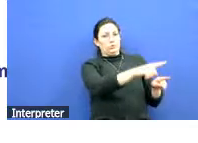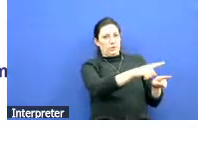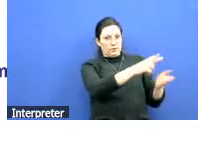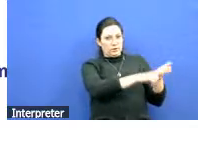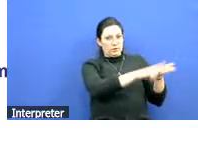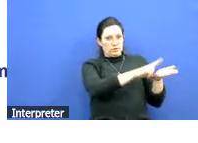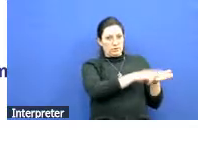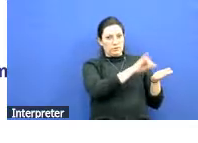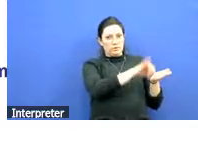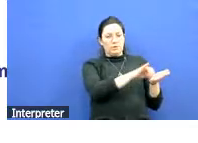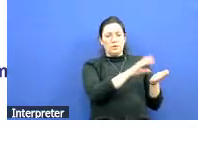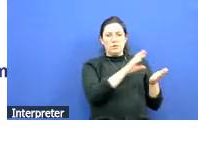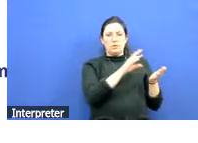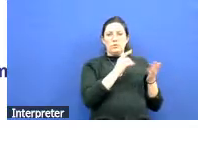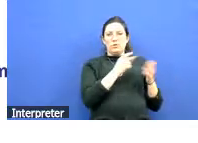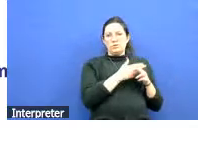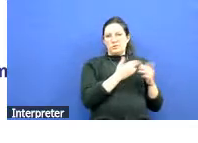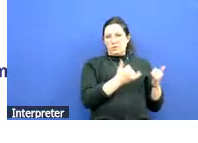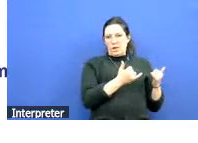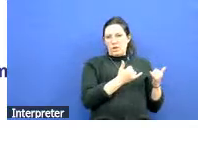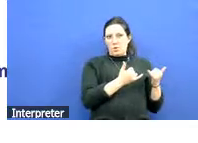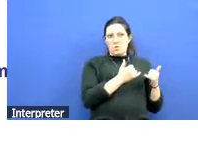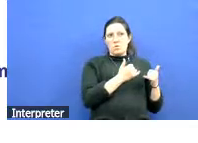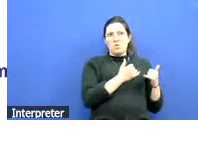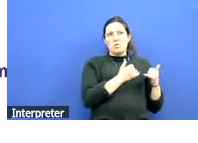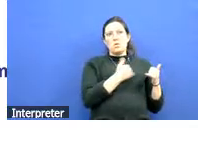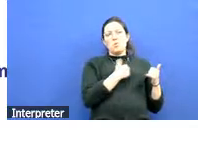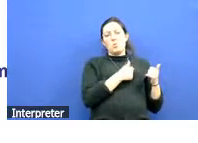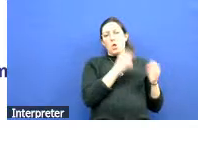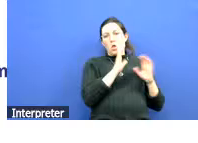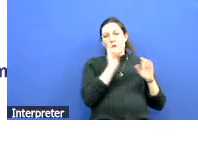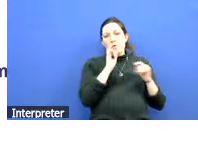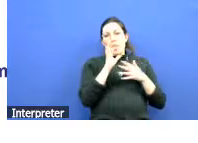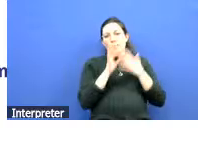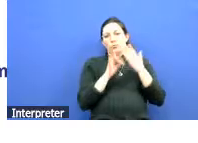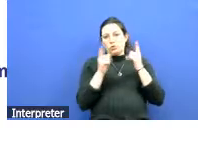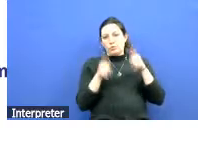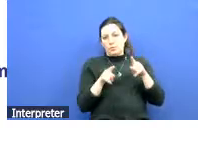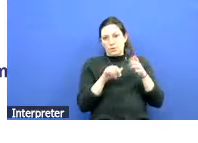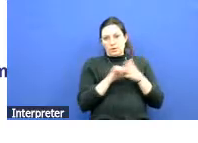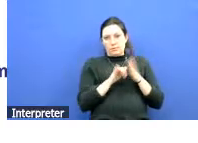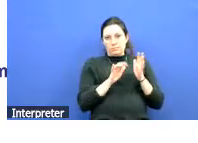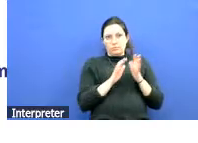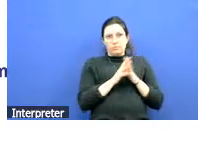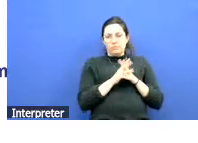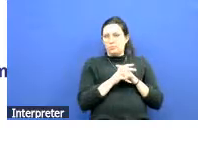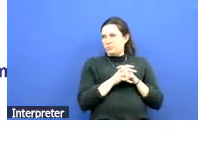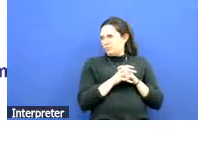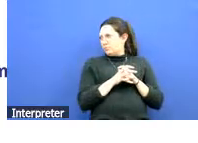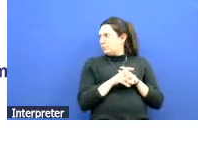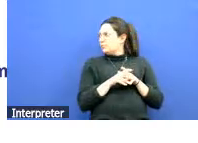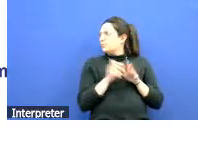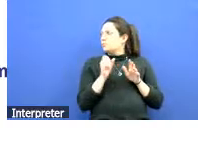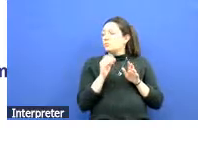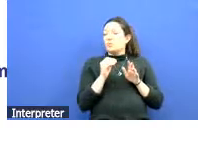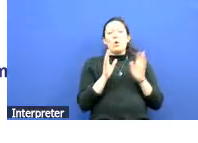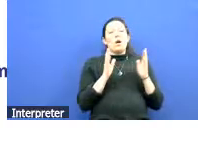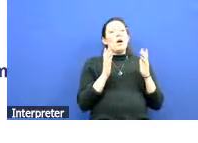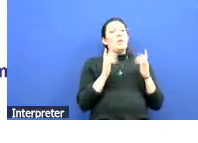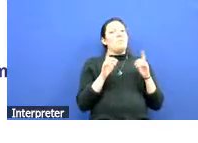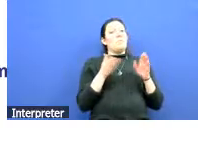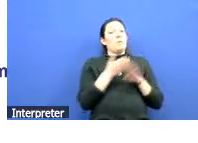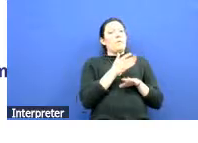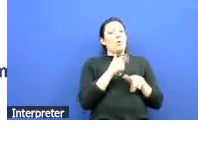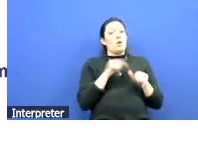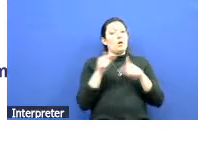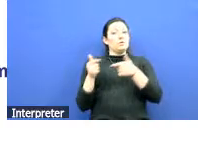option agreements that help support that. And I guess with that being said, before I turn it to Kevin, one of the notes, maybe